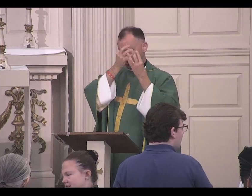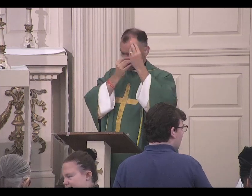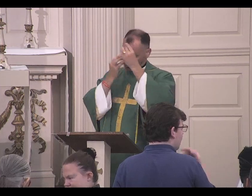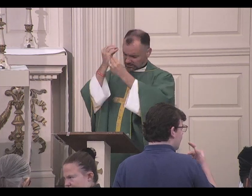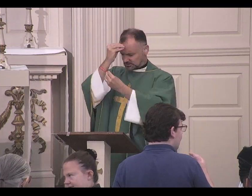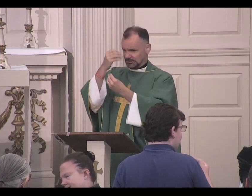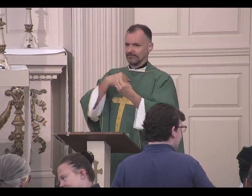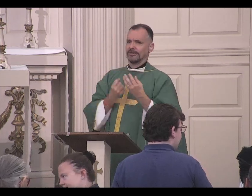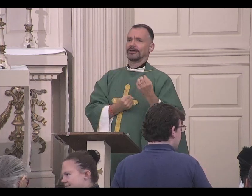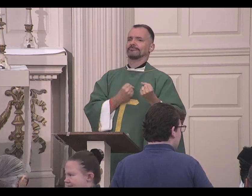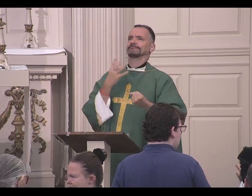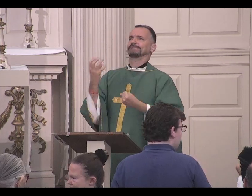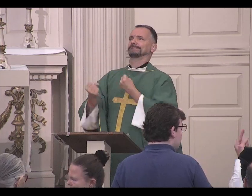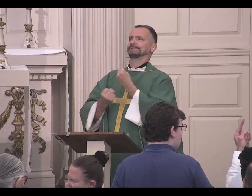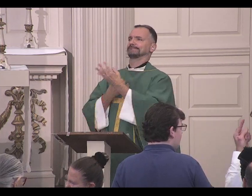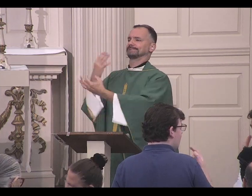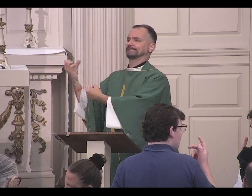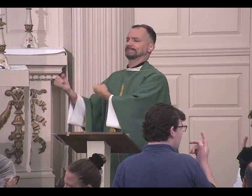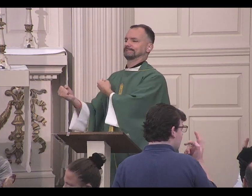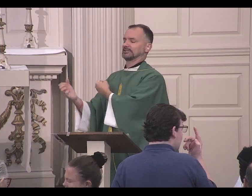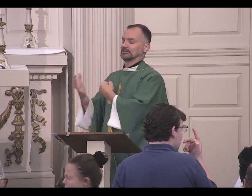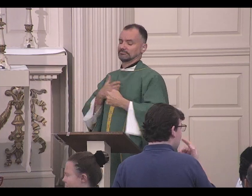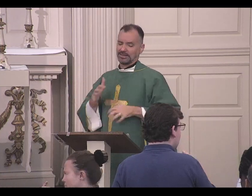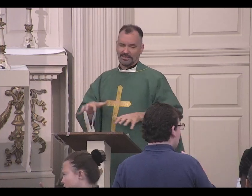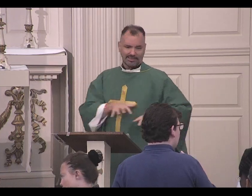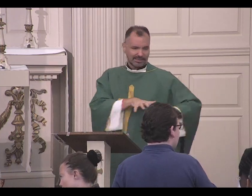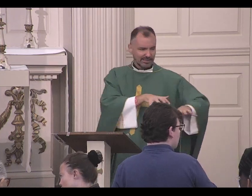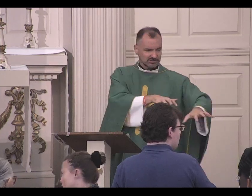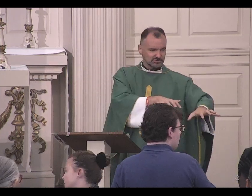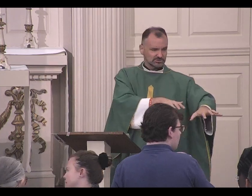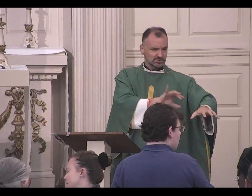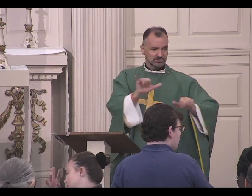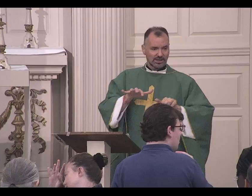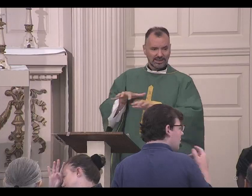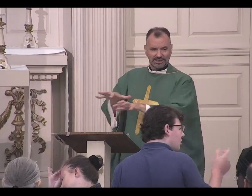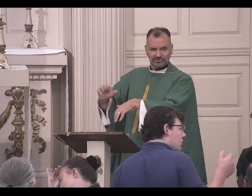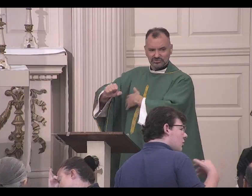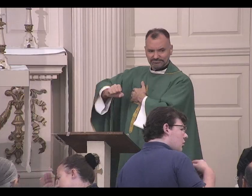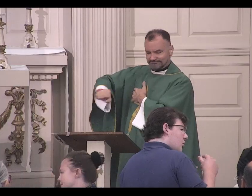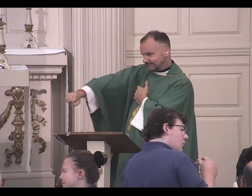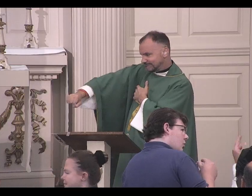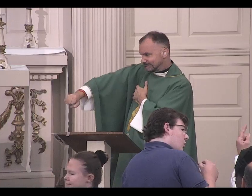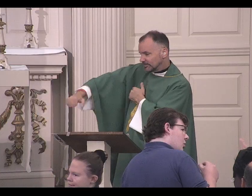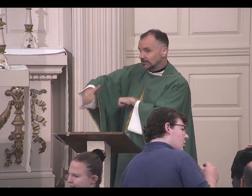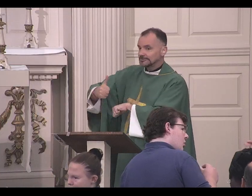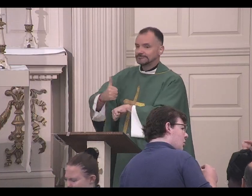my thoughts and in my words, in what I have done and what I have failed to do,